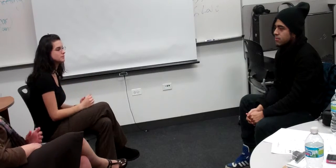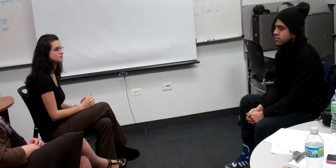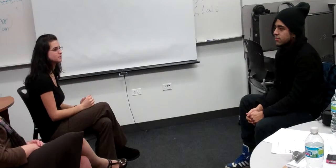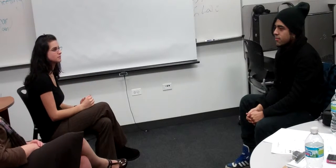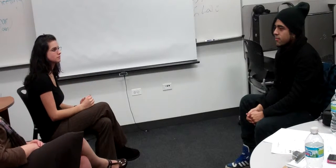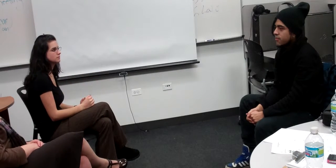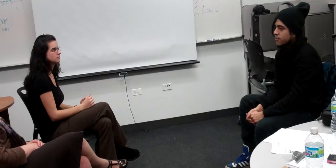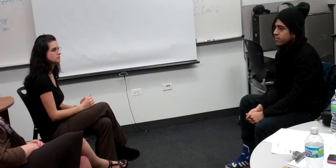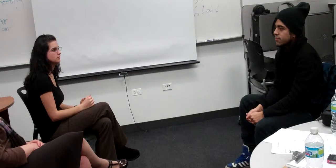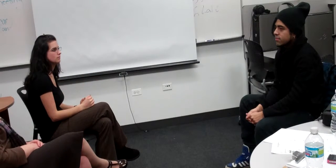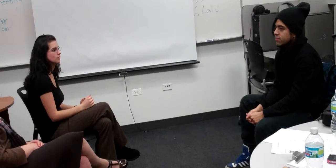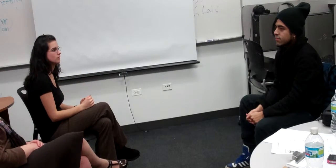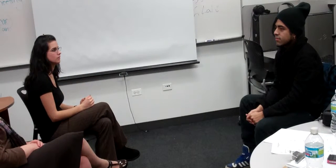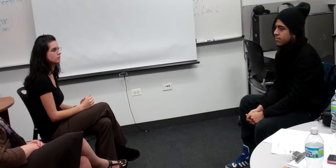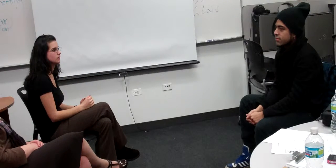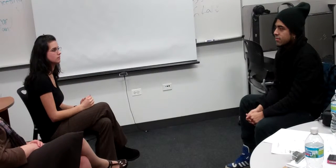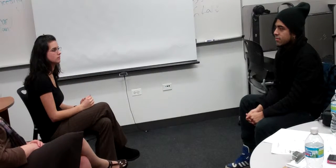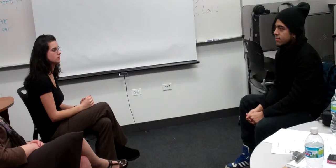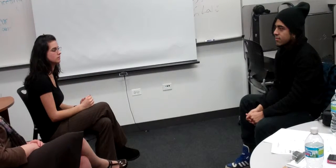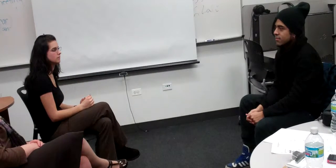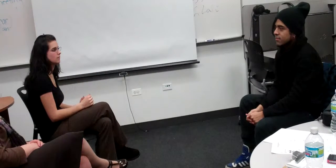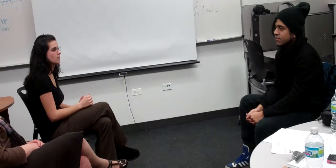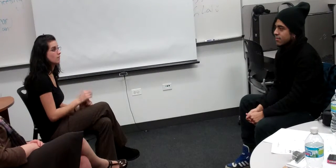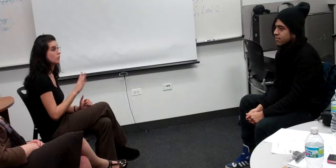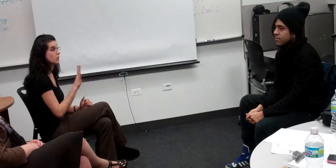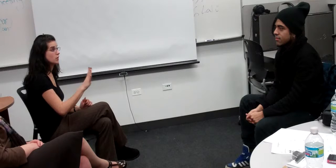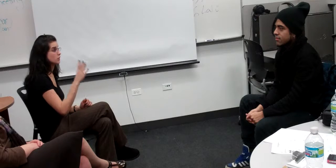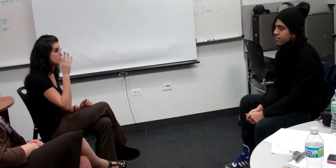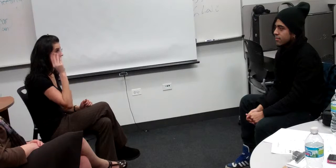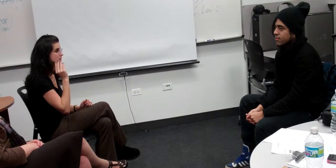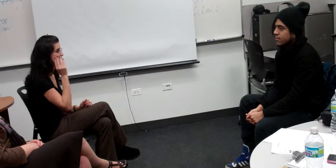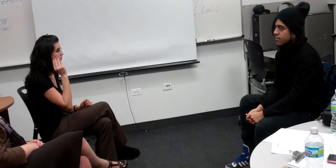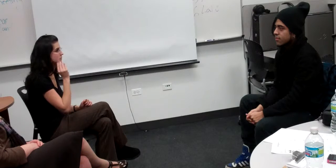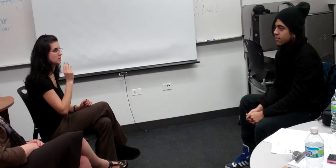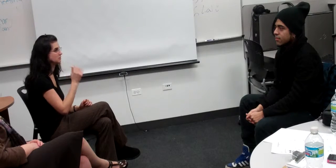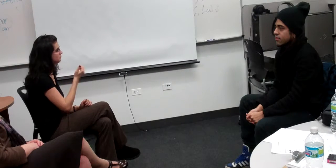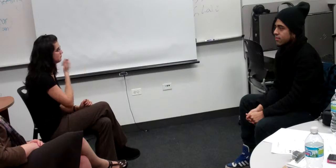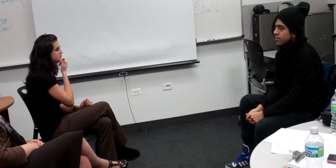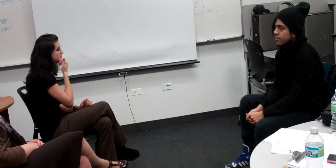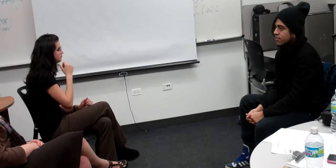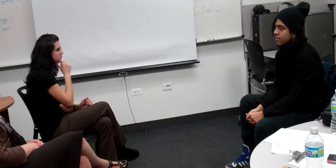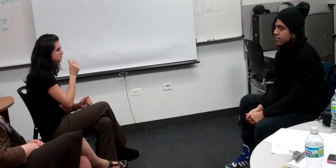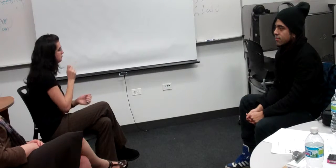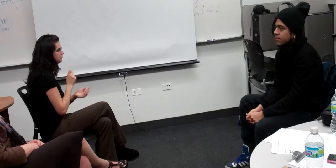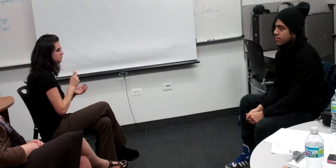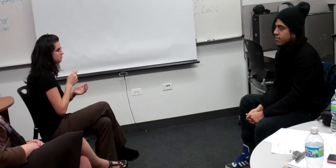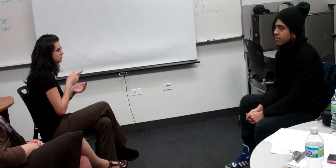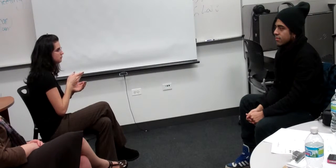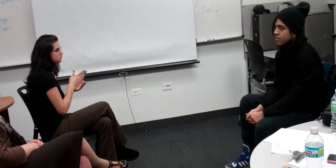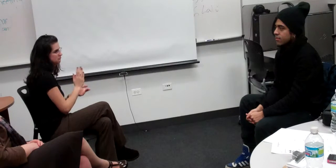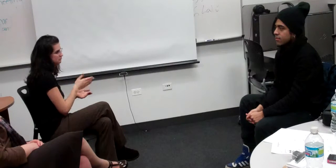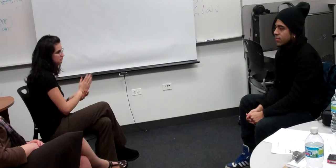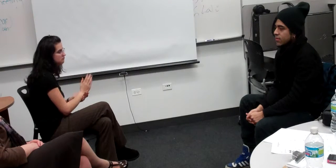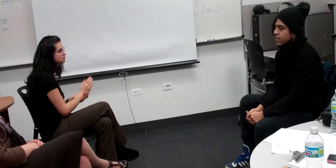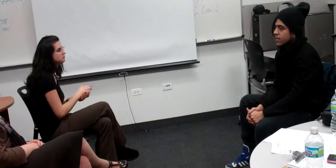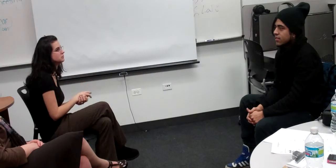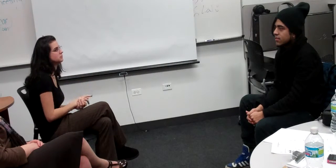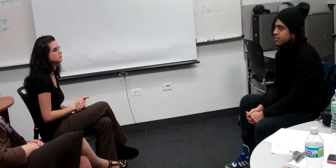what happened to you is not right and is actually